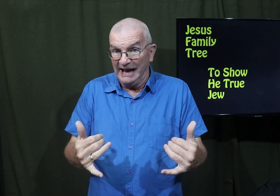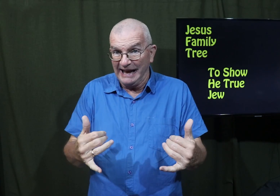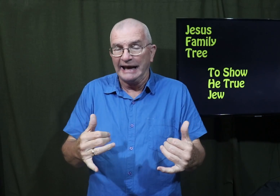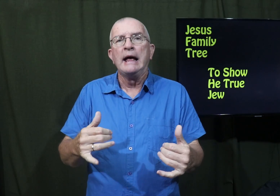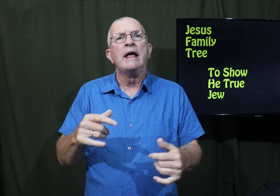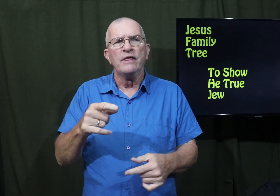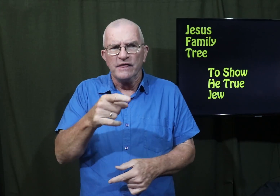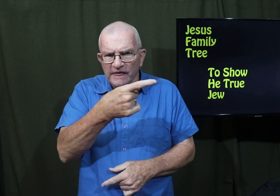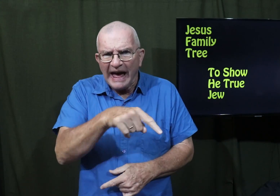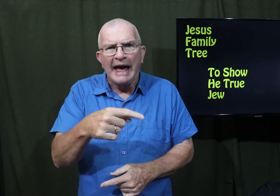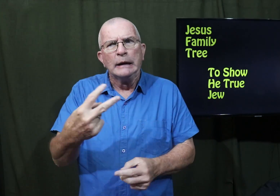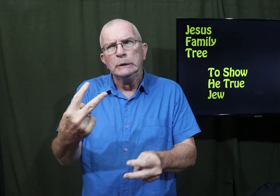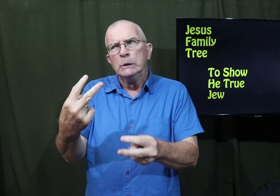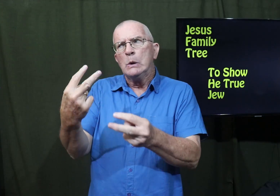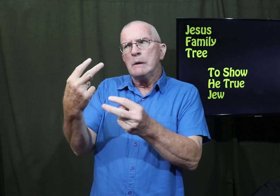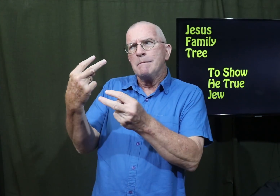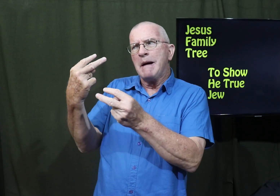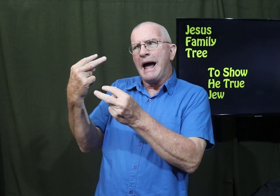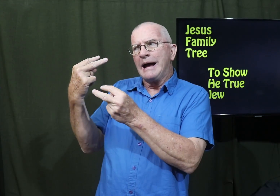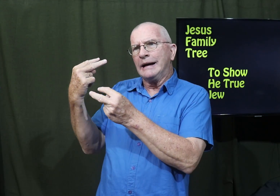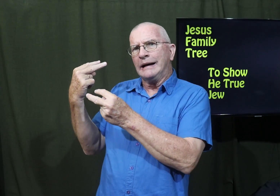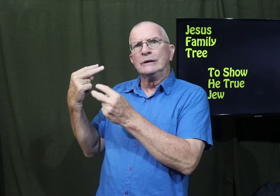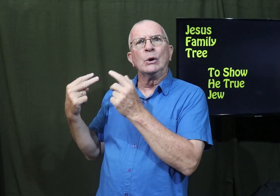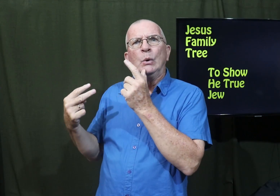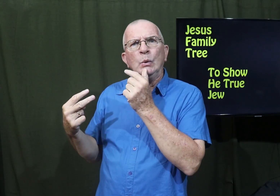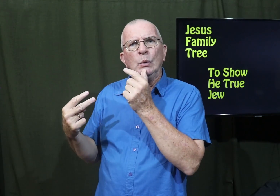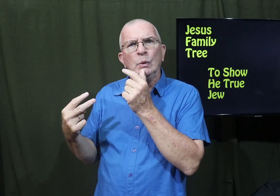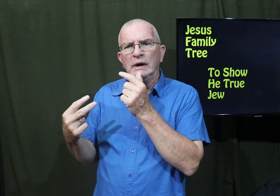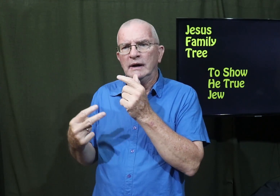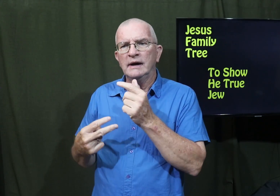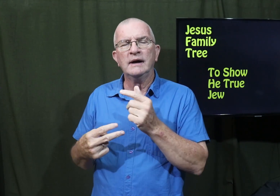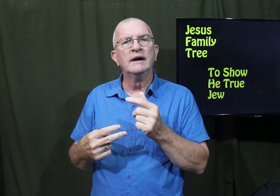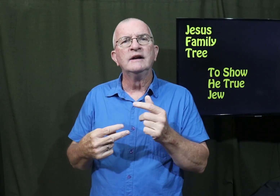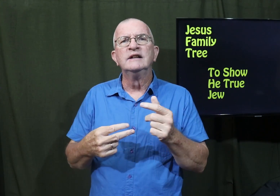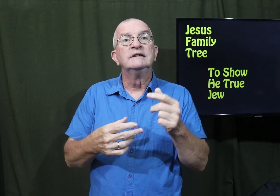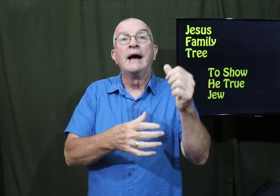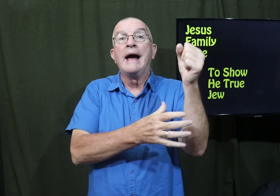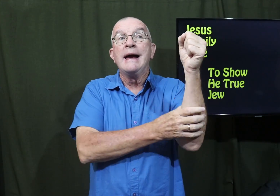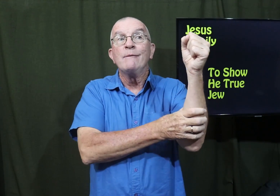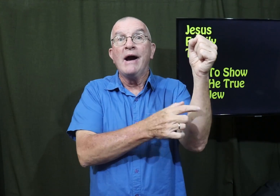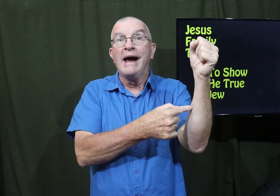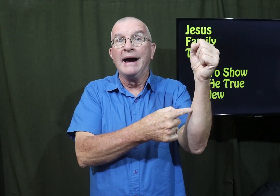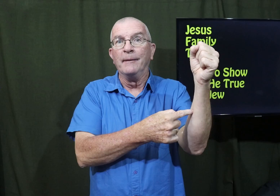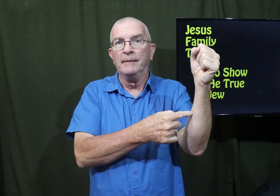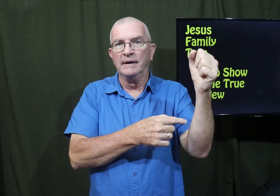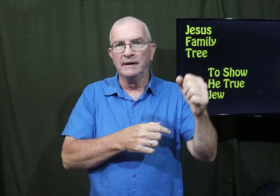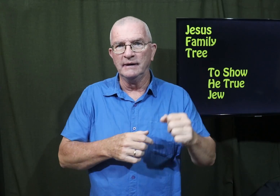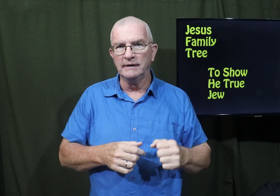even today they look back to who to Abraham